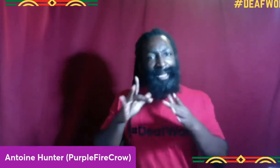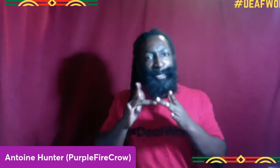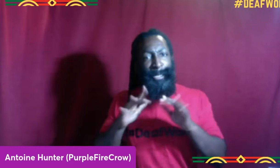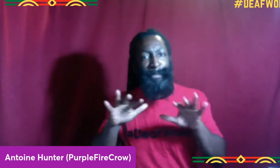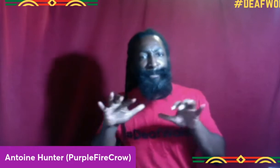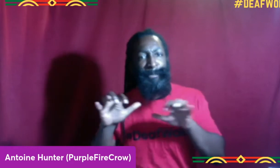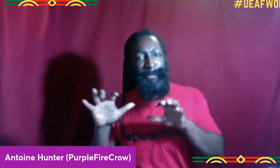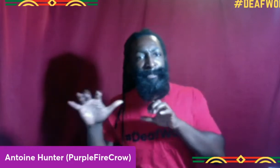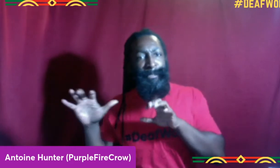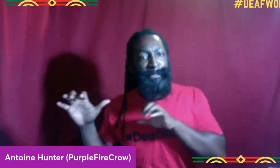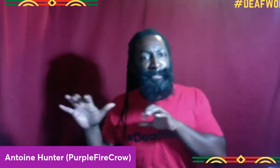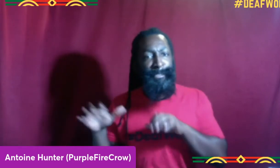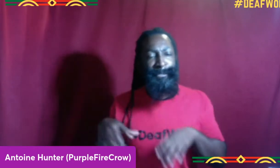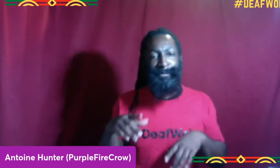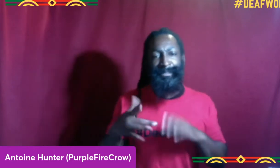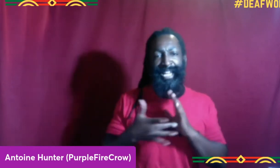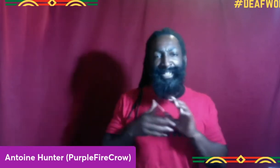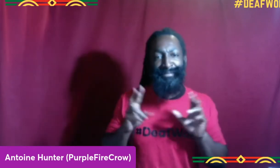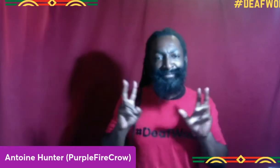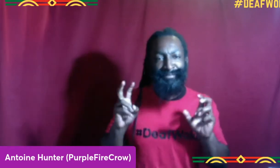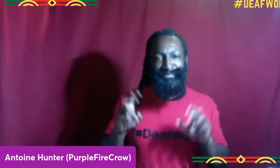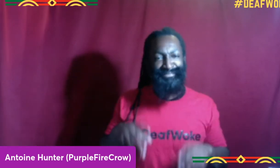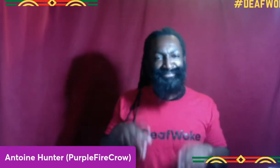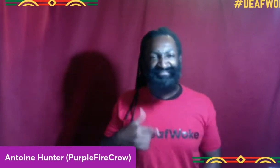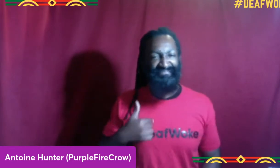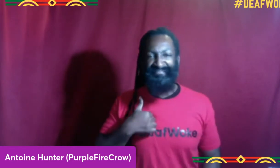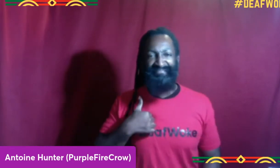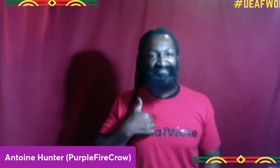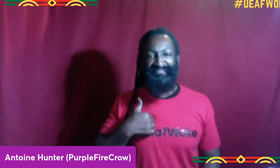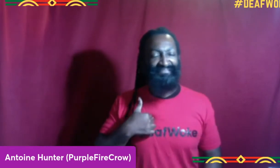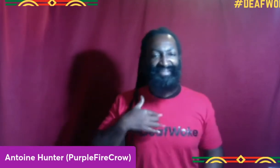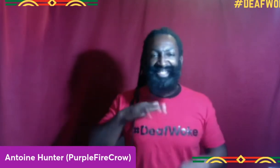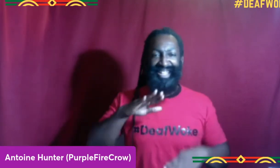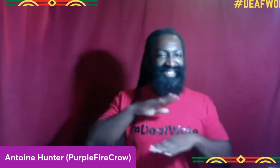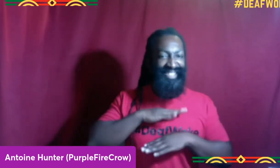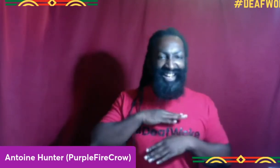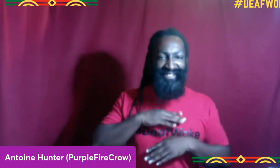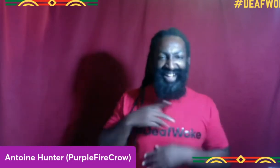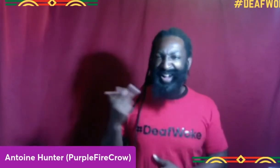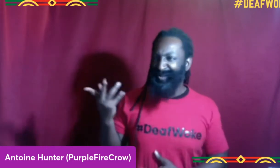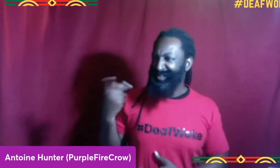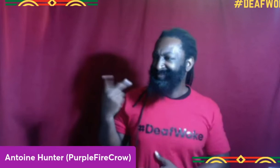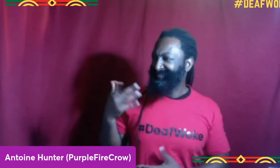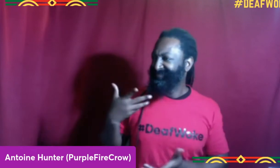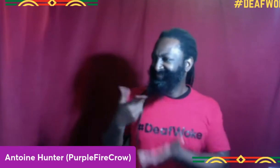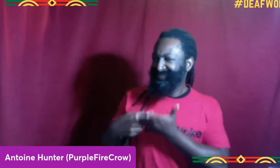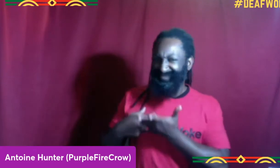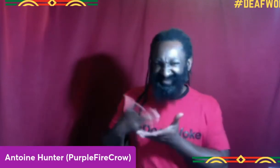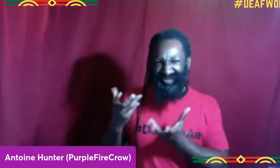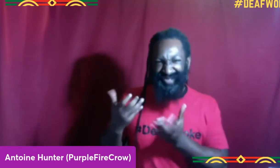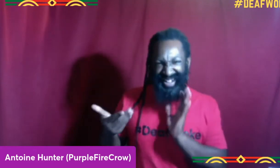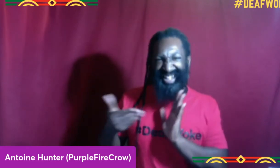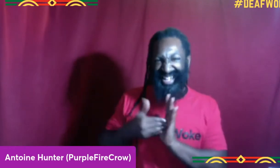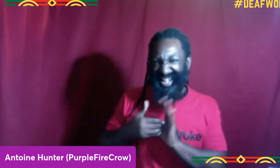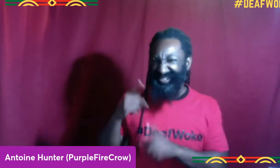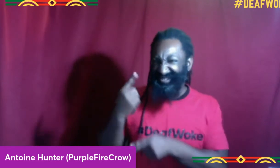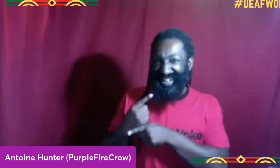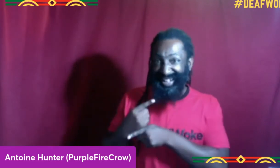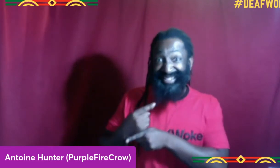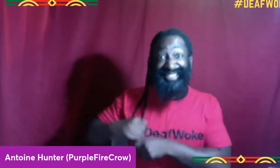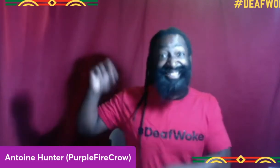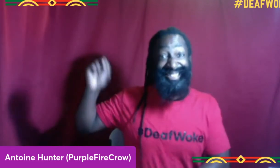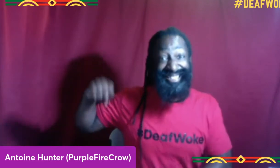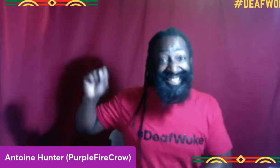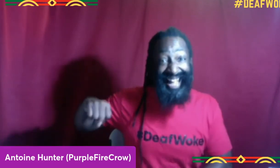We had a great show. Unfortunately, though, we had some tech issues and glitches. And so I wasn't satisfied.